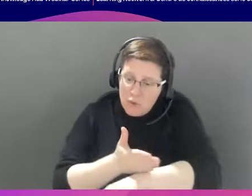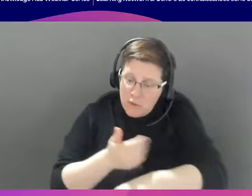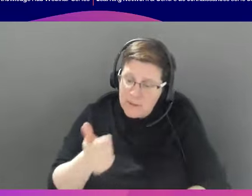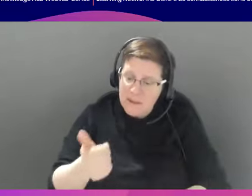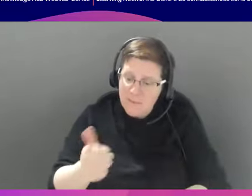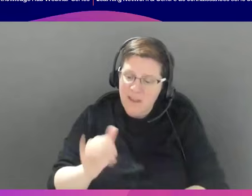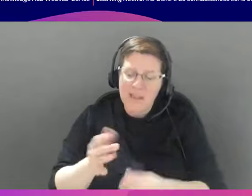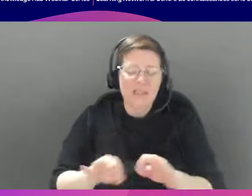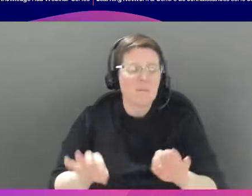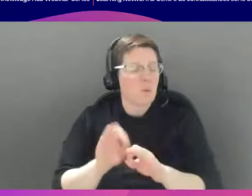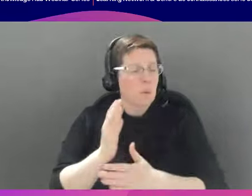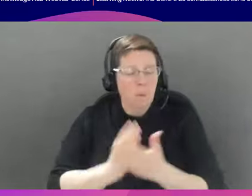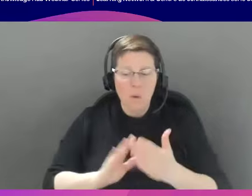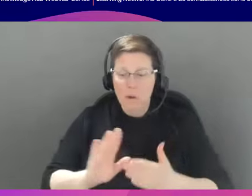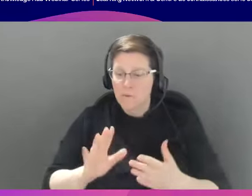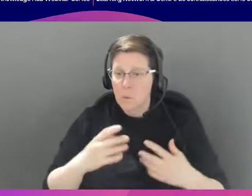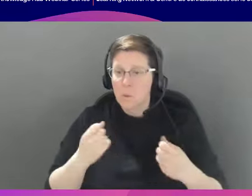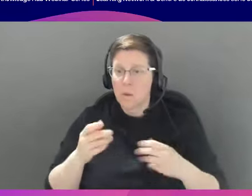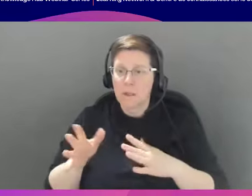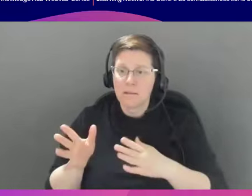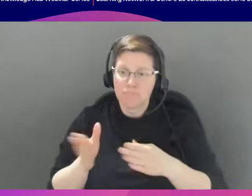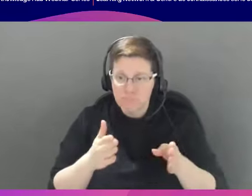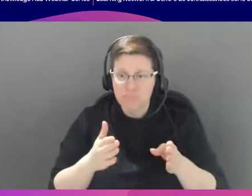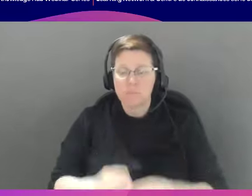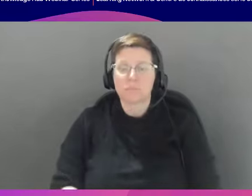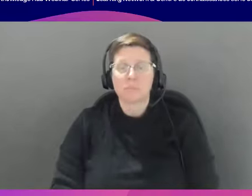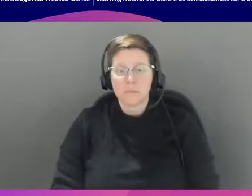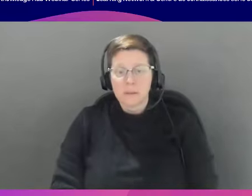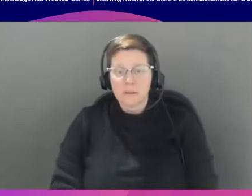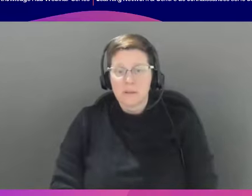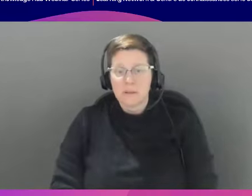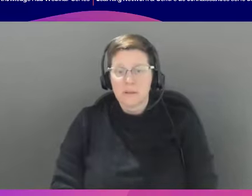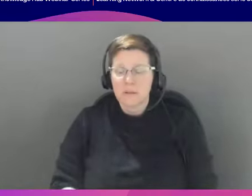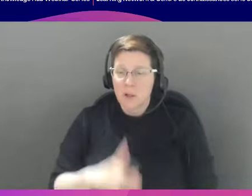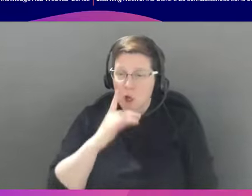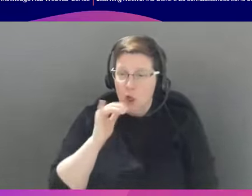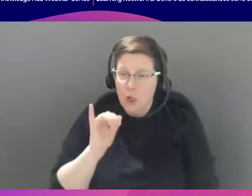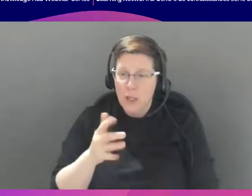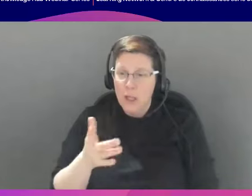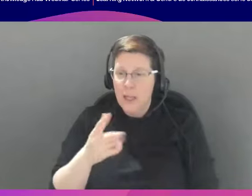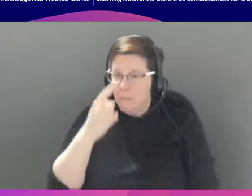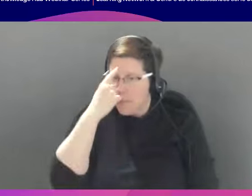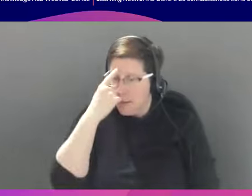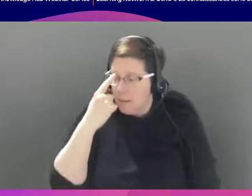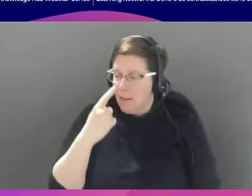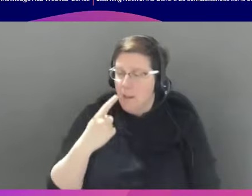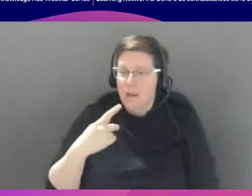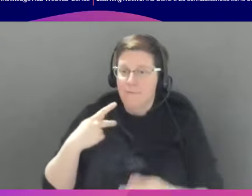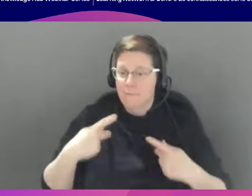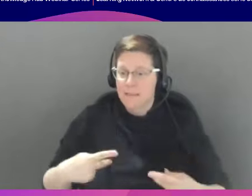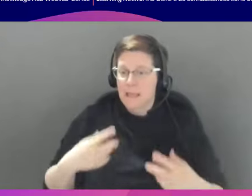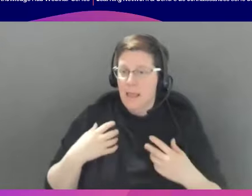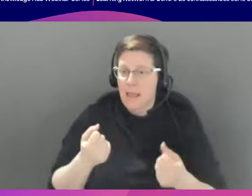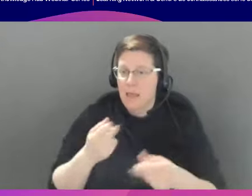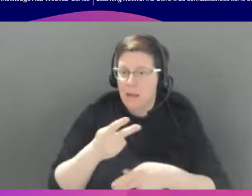really important factor to their exiting journey. This looked like mental and physical health care,